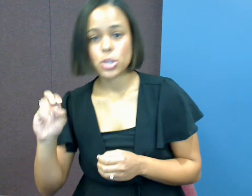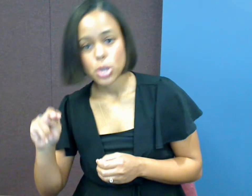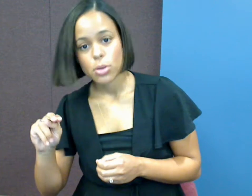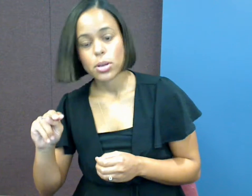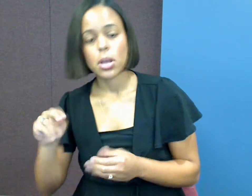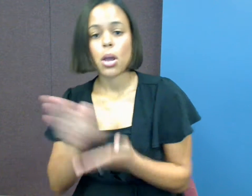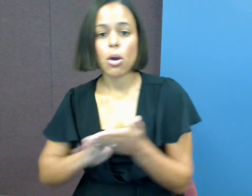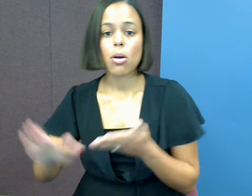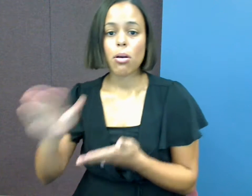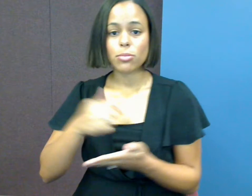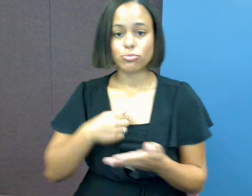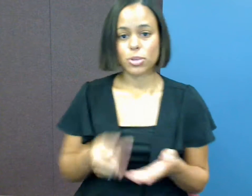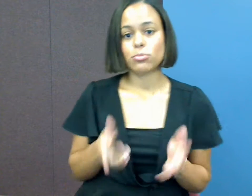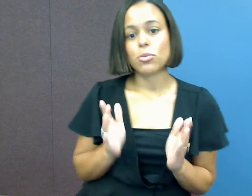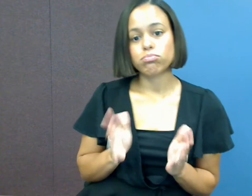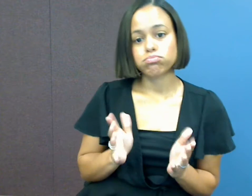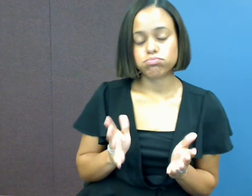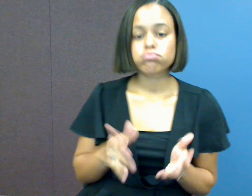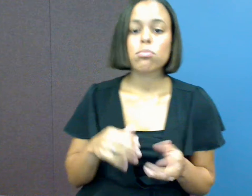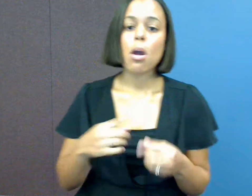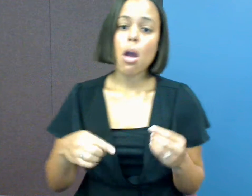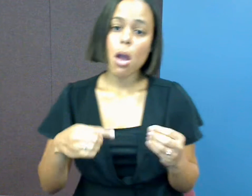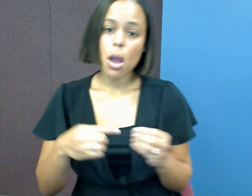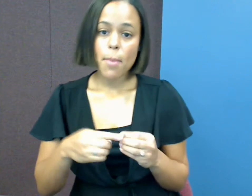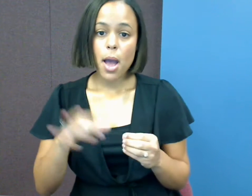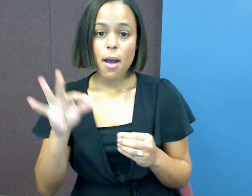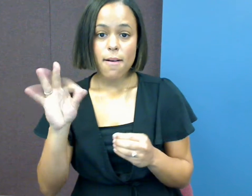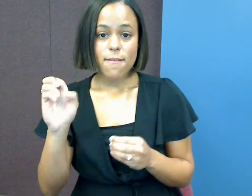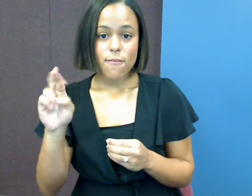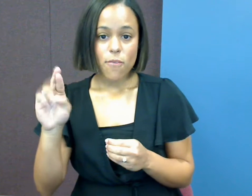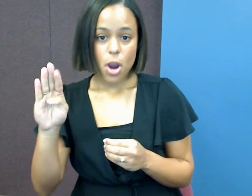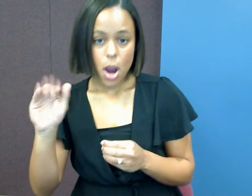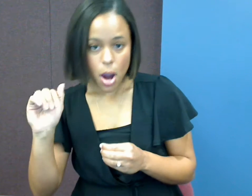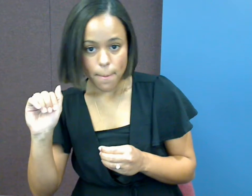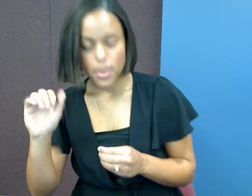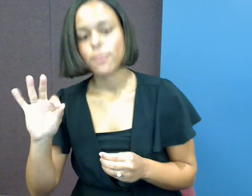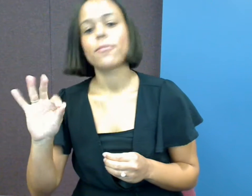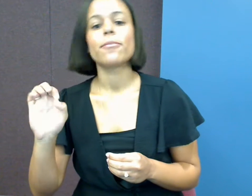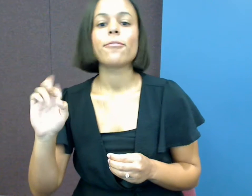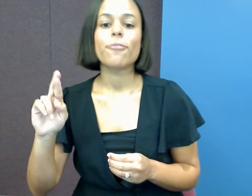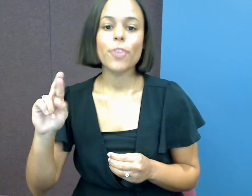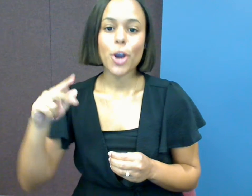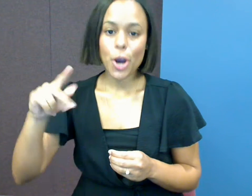And FERPA stands for the Family Educational Rights and Privacy Act.